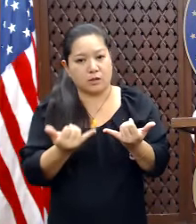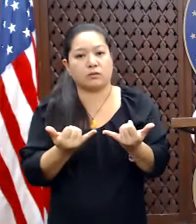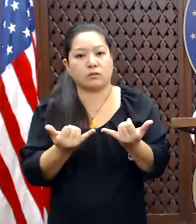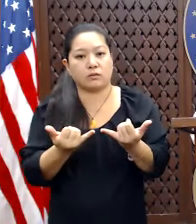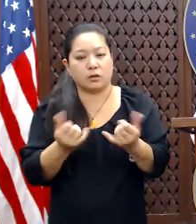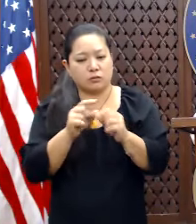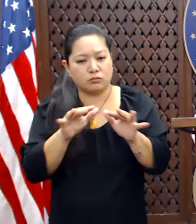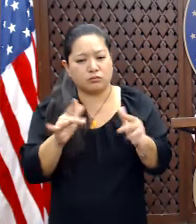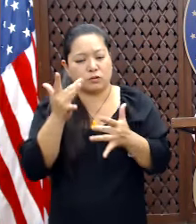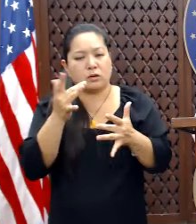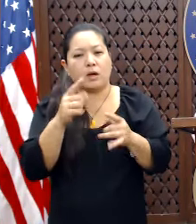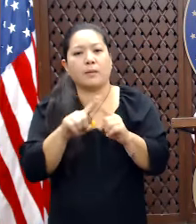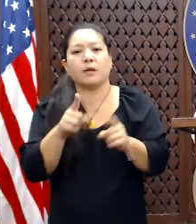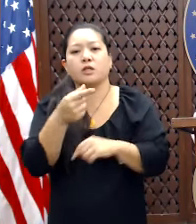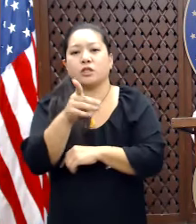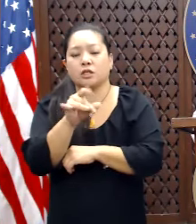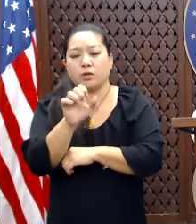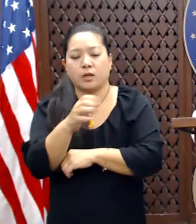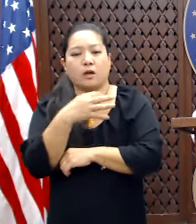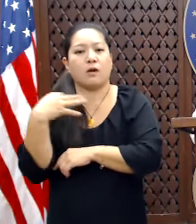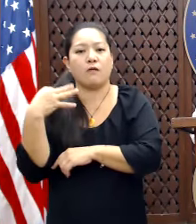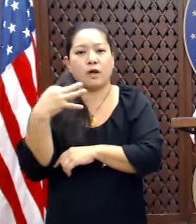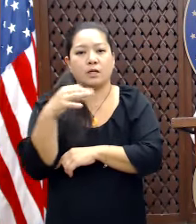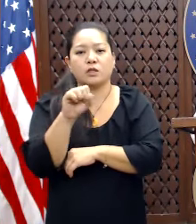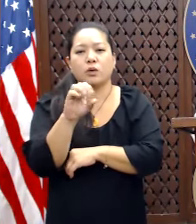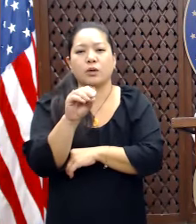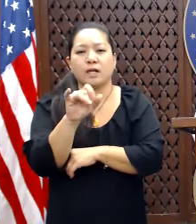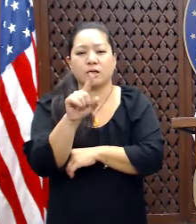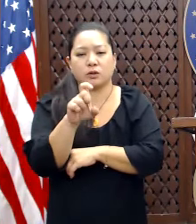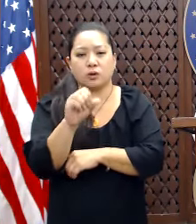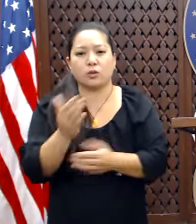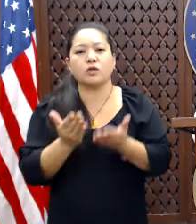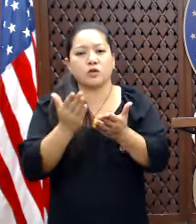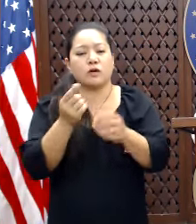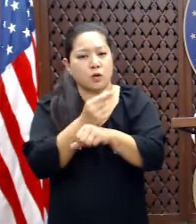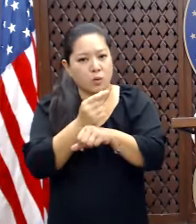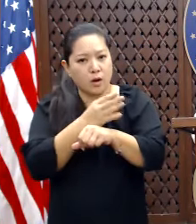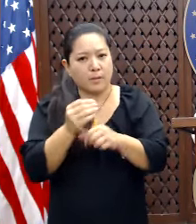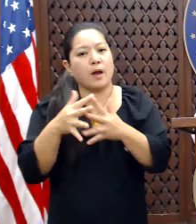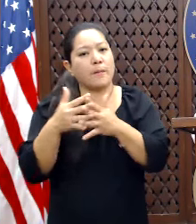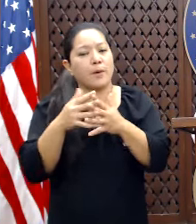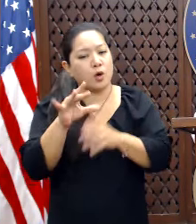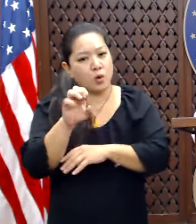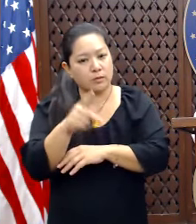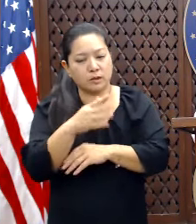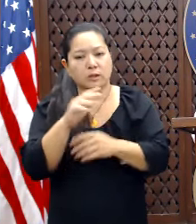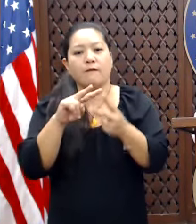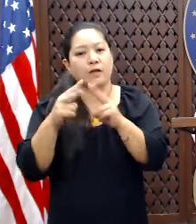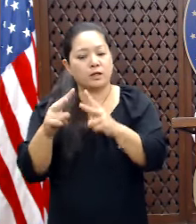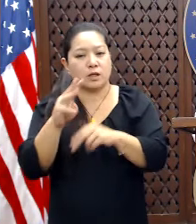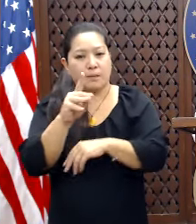Volunteers include GDOE staff, SEDEXO, Serve Guam Commission, AmeriCorps, village mayors,